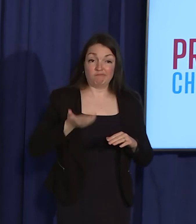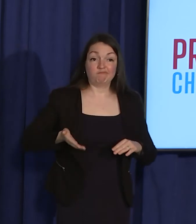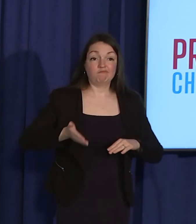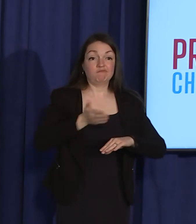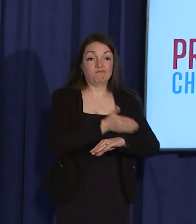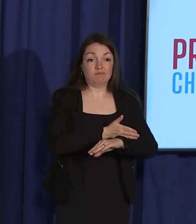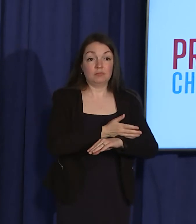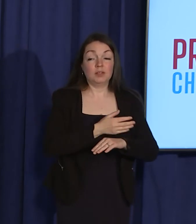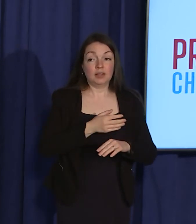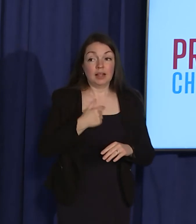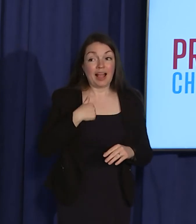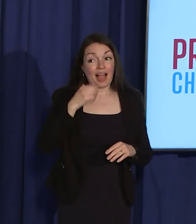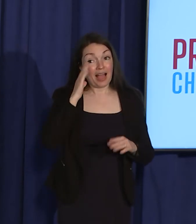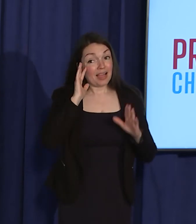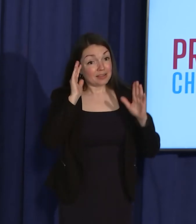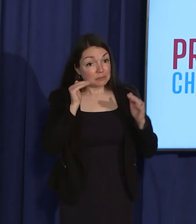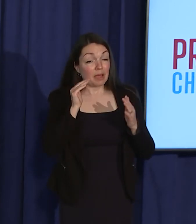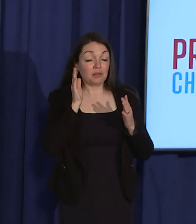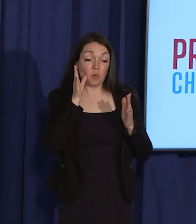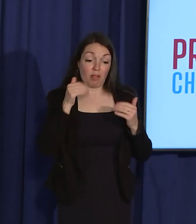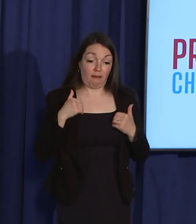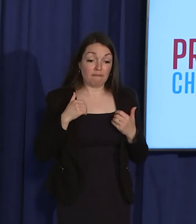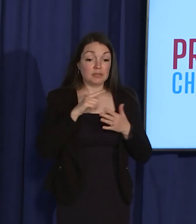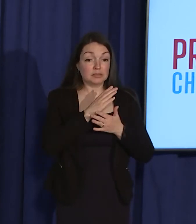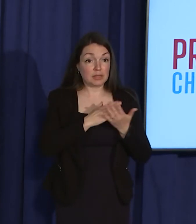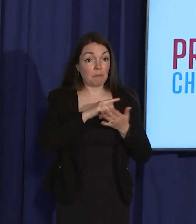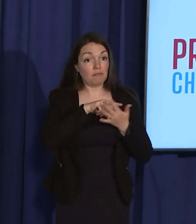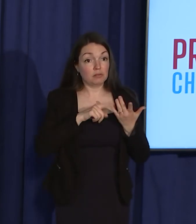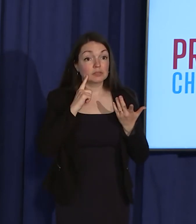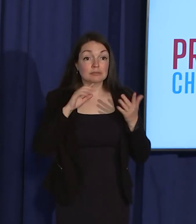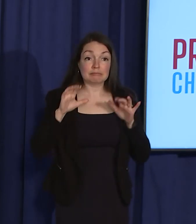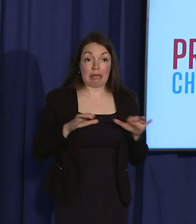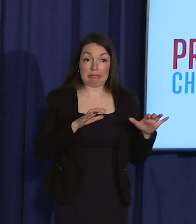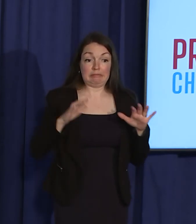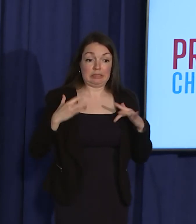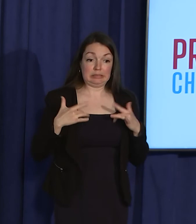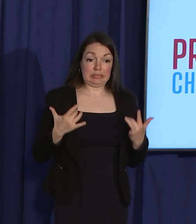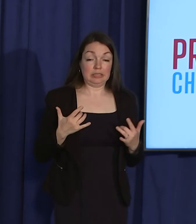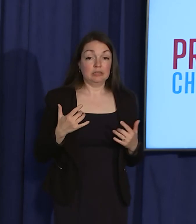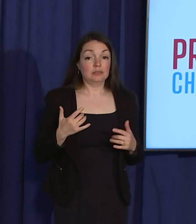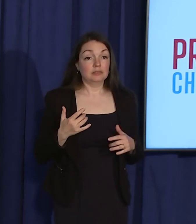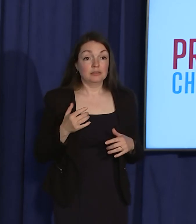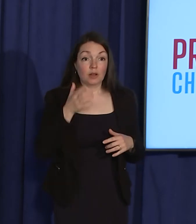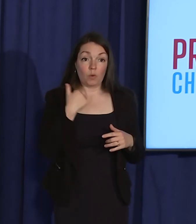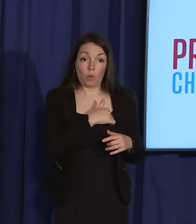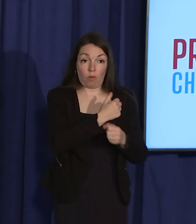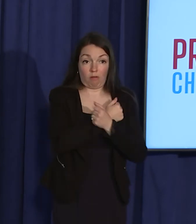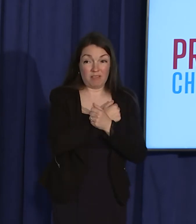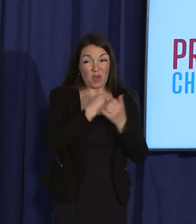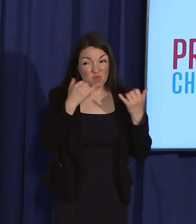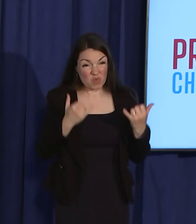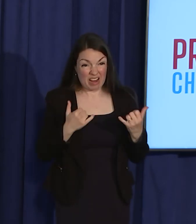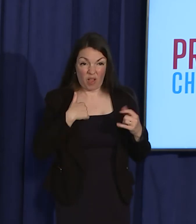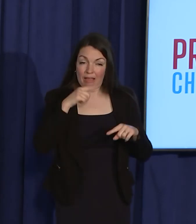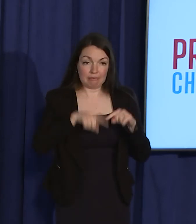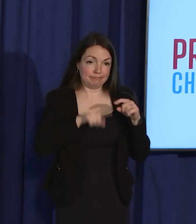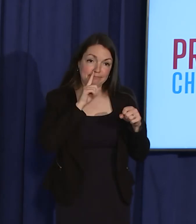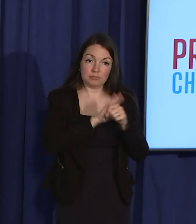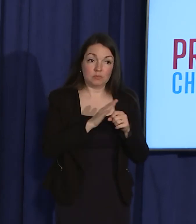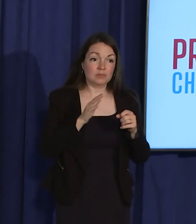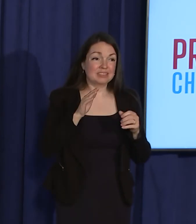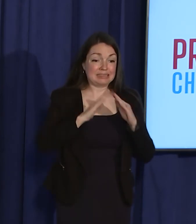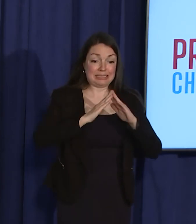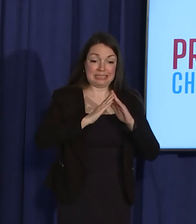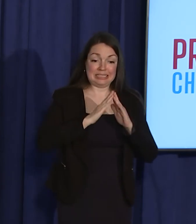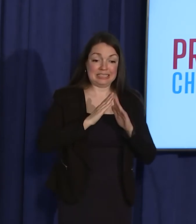some version of these activities that we love. I can't promise standing here right now, when we're not even half vaccinated